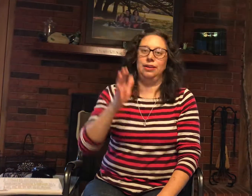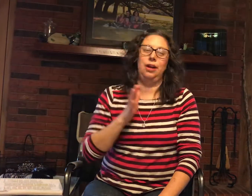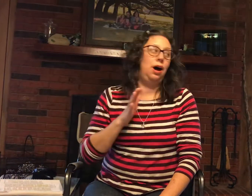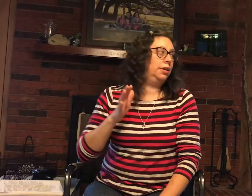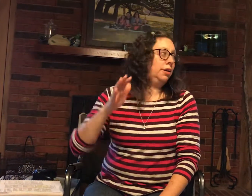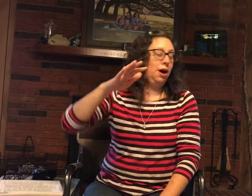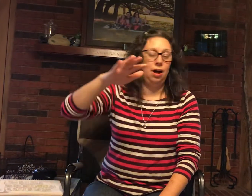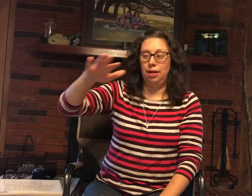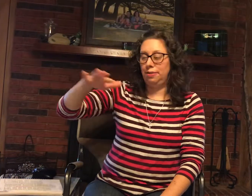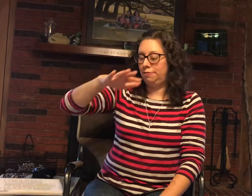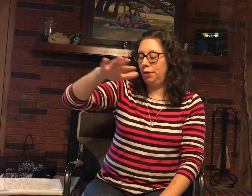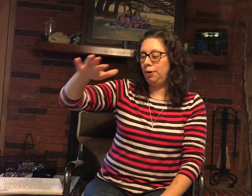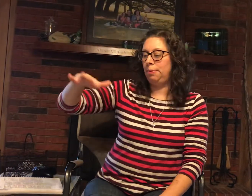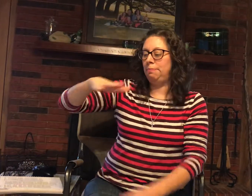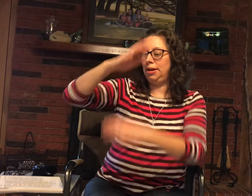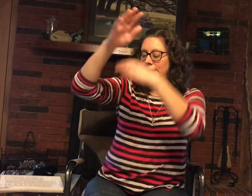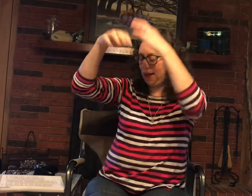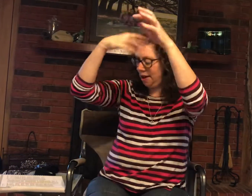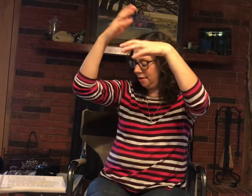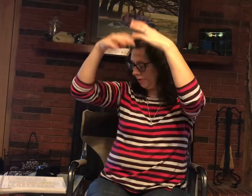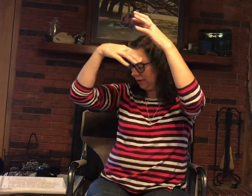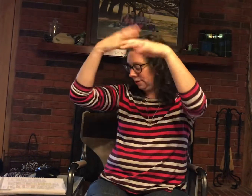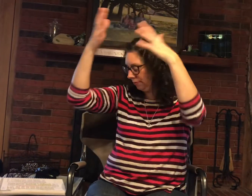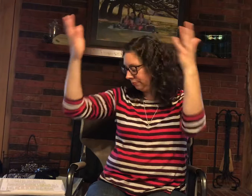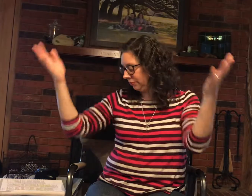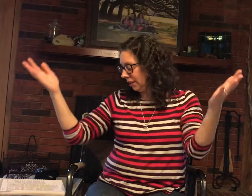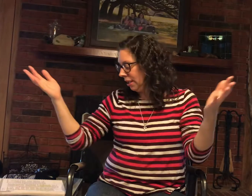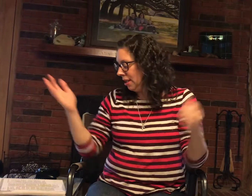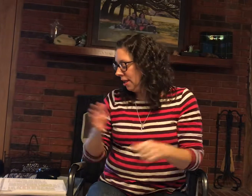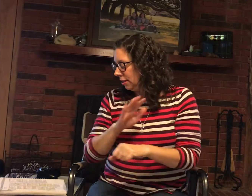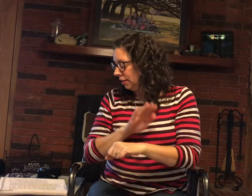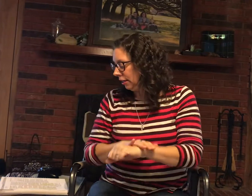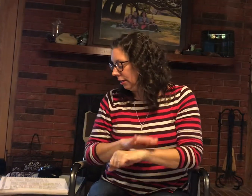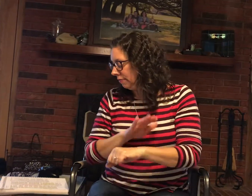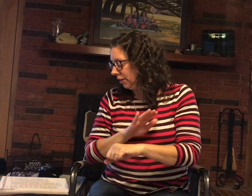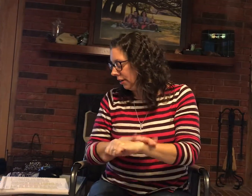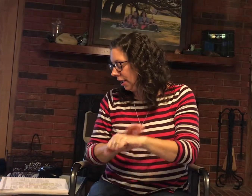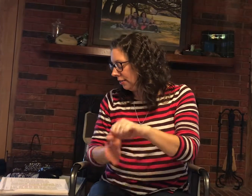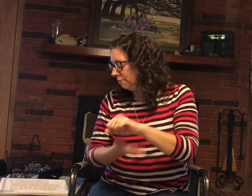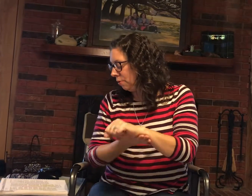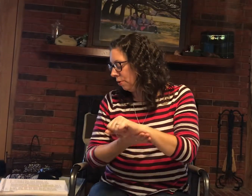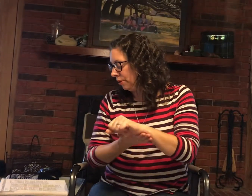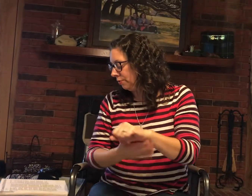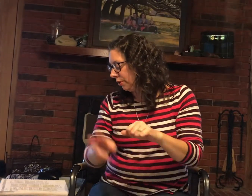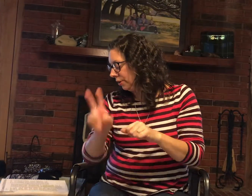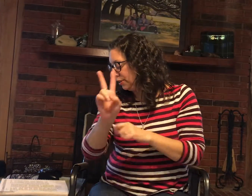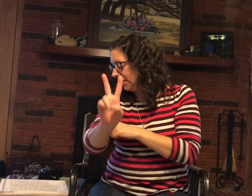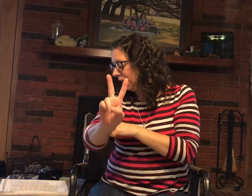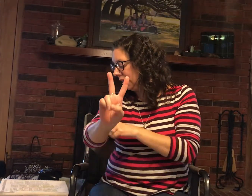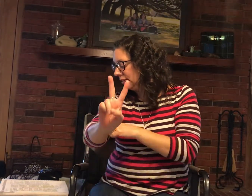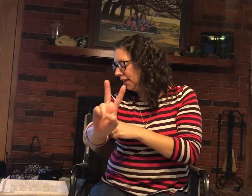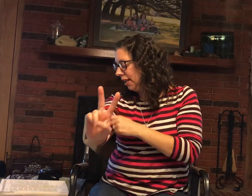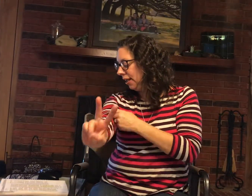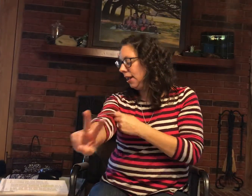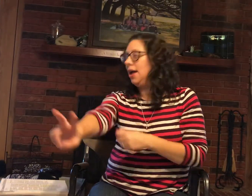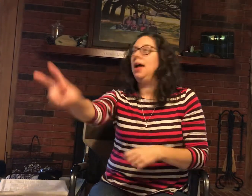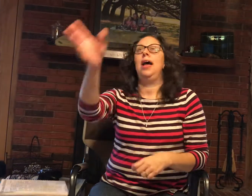And God called the firmament heaven, and the evening and the morning were the second day.